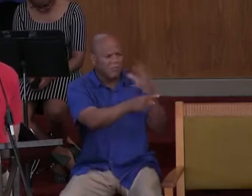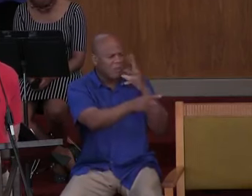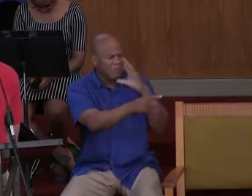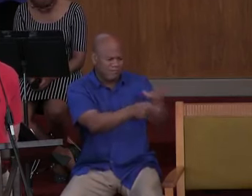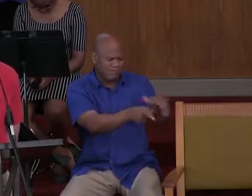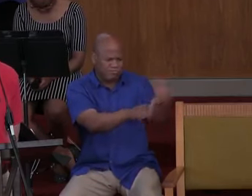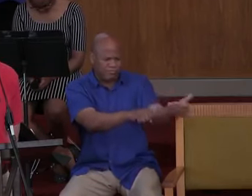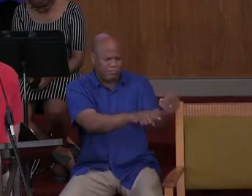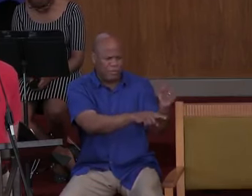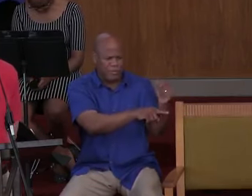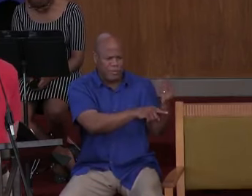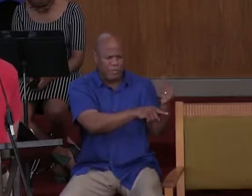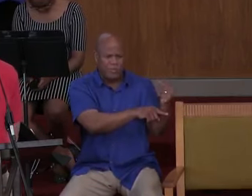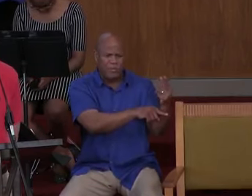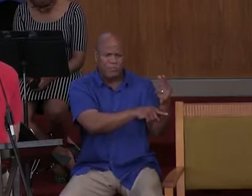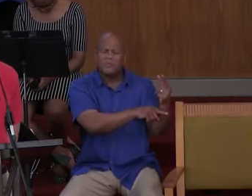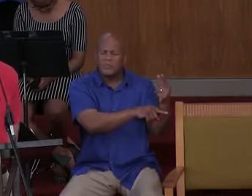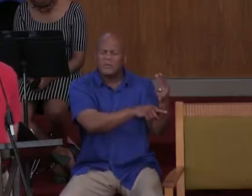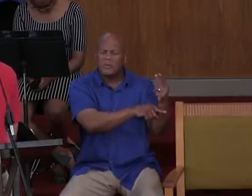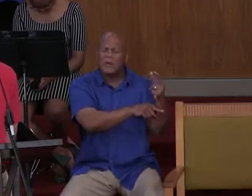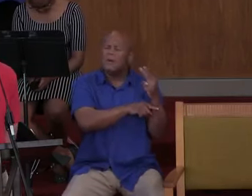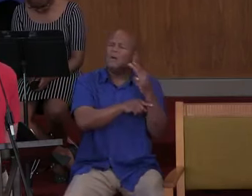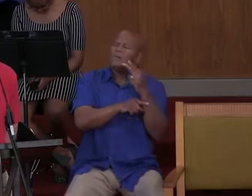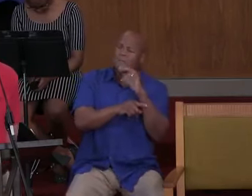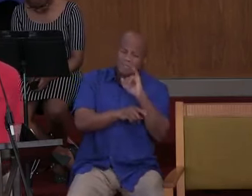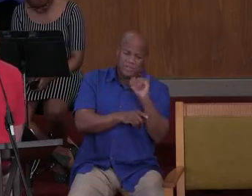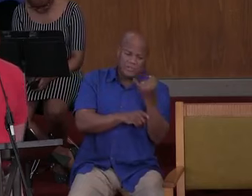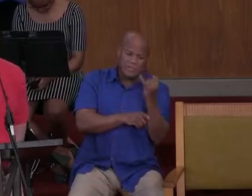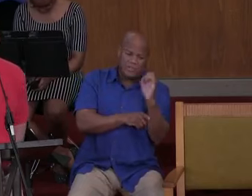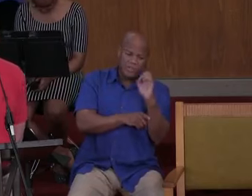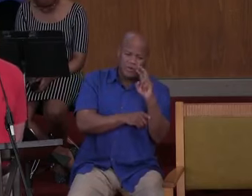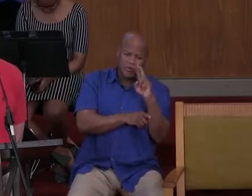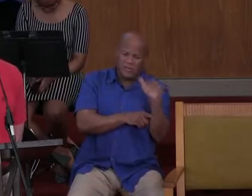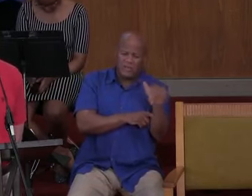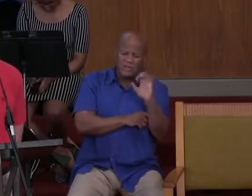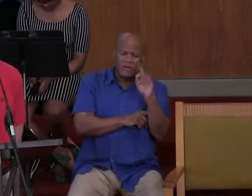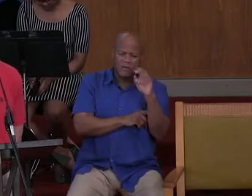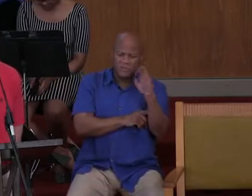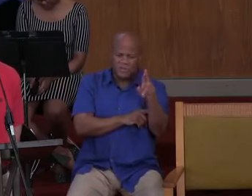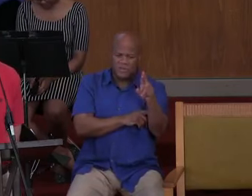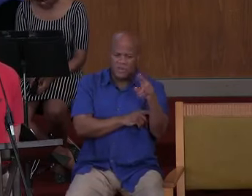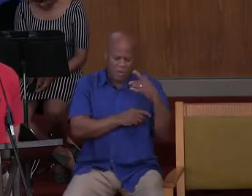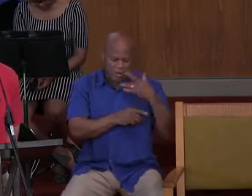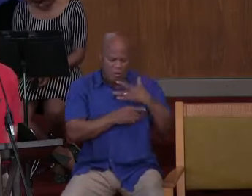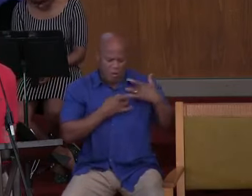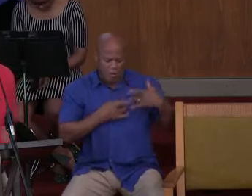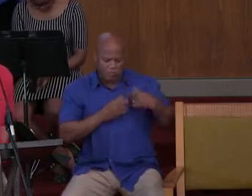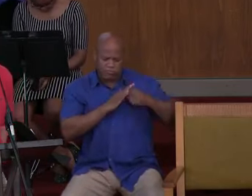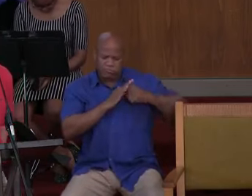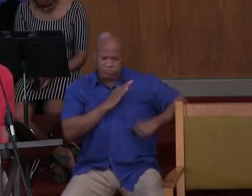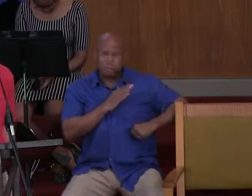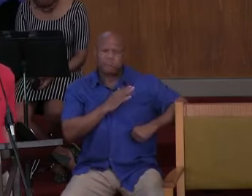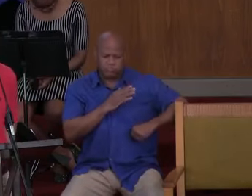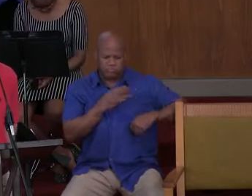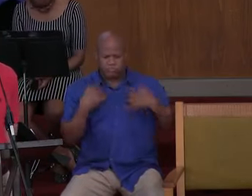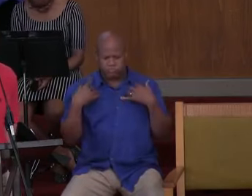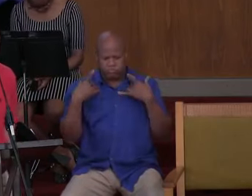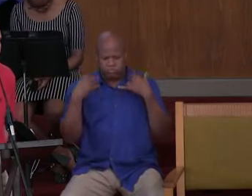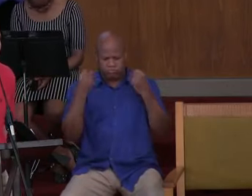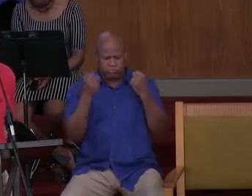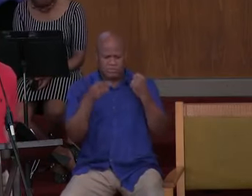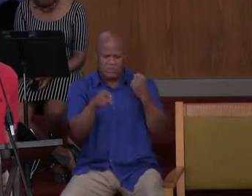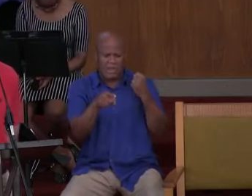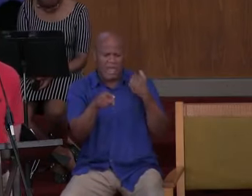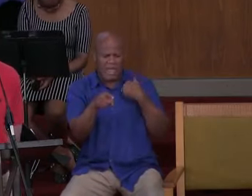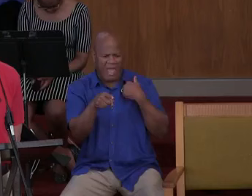passed away on Thursday. We pray for Jerry Foster, who is recovering from heart surgery, Lord, and currently has double pneumonia. We pray